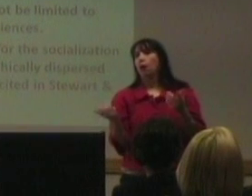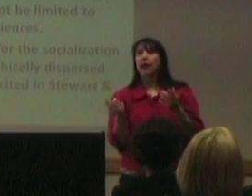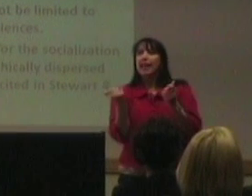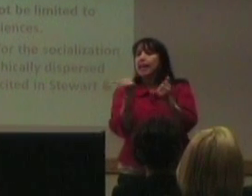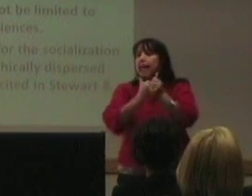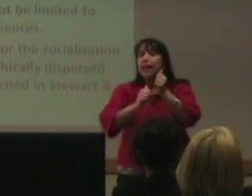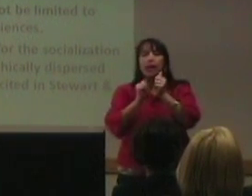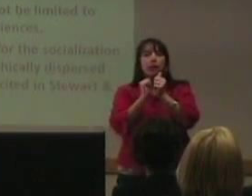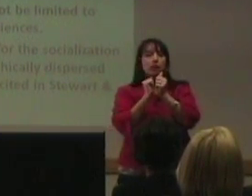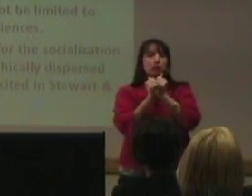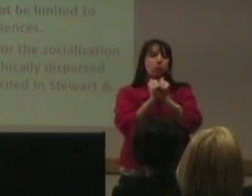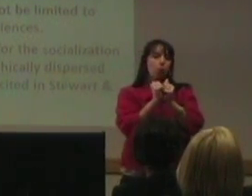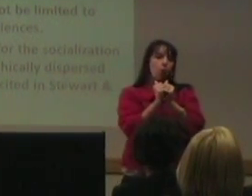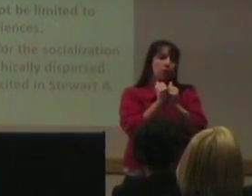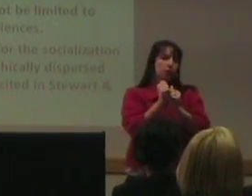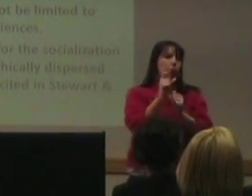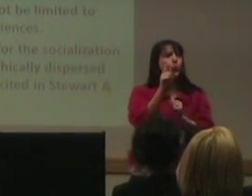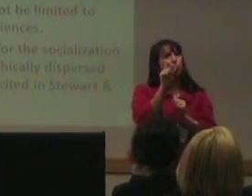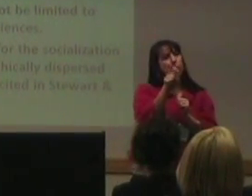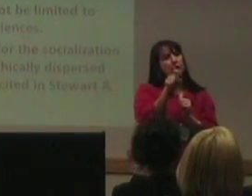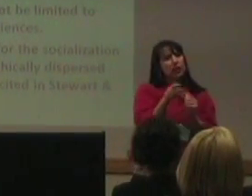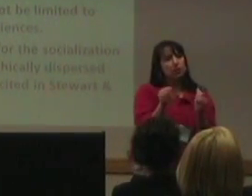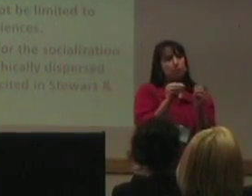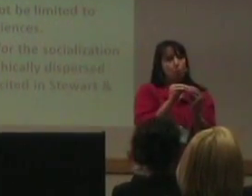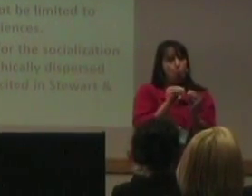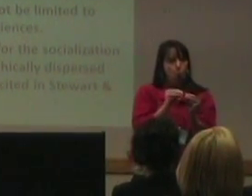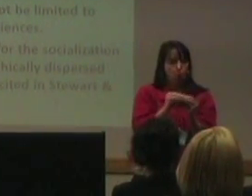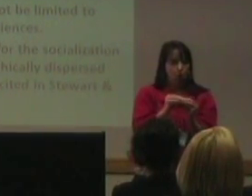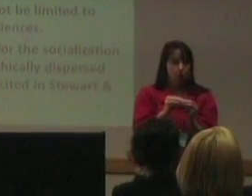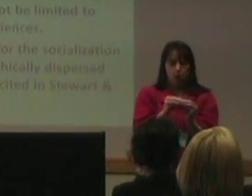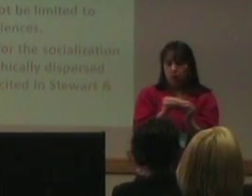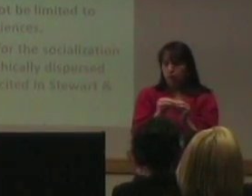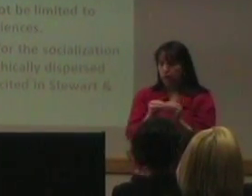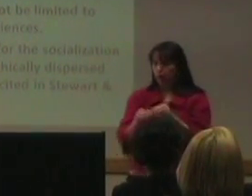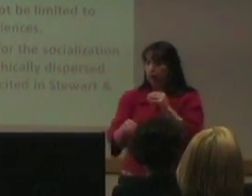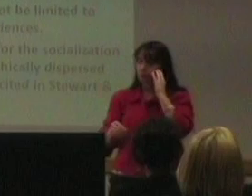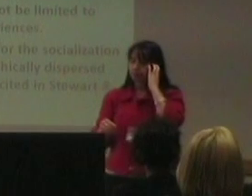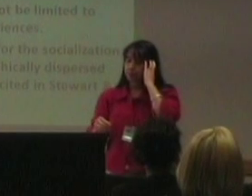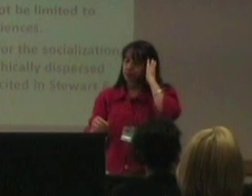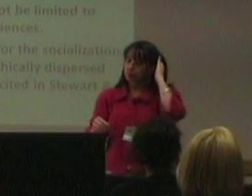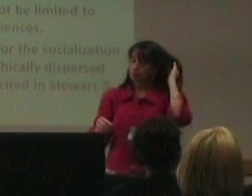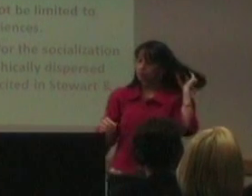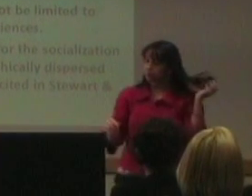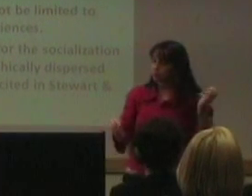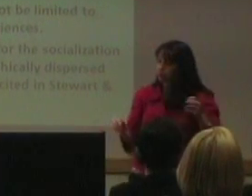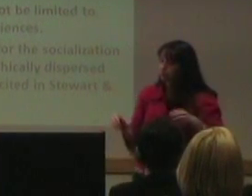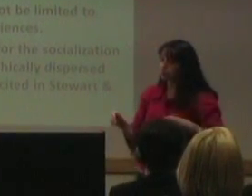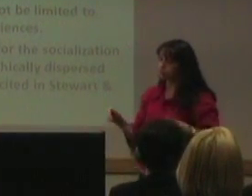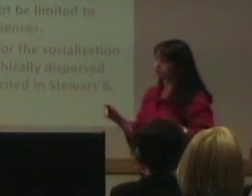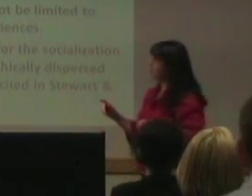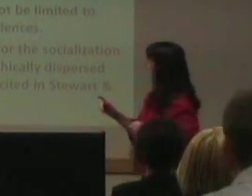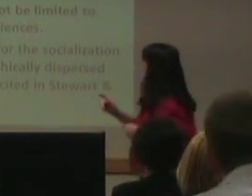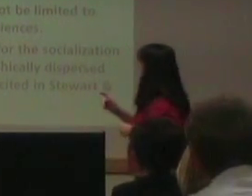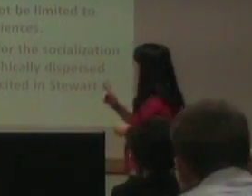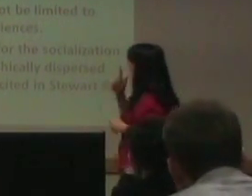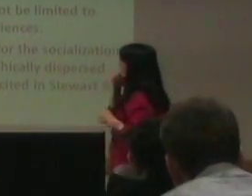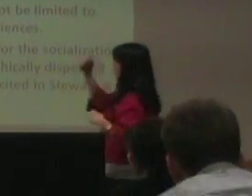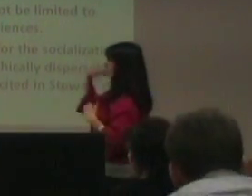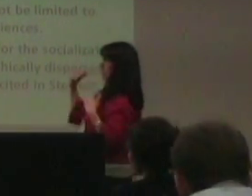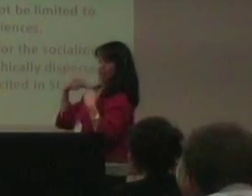to allow the student to learn, no matter what sport it is, fencing or anything else. We need much more technological